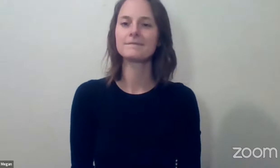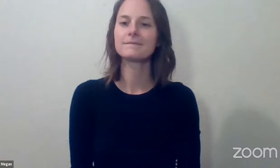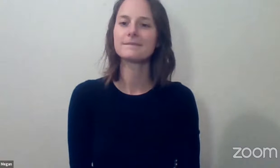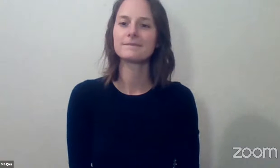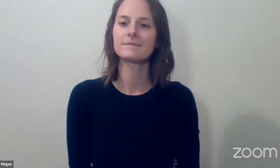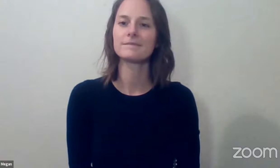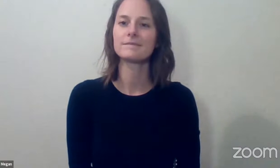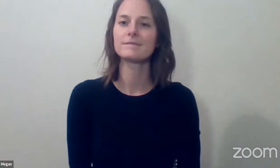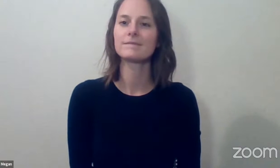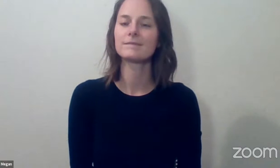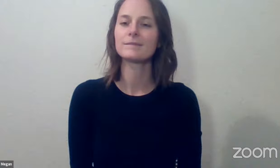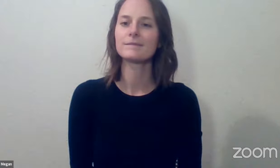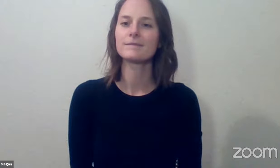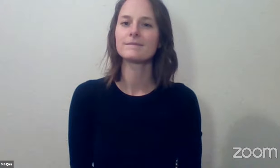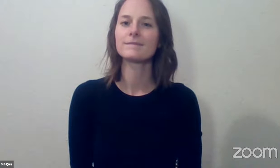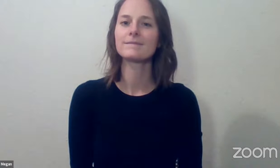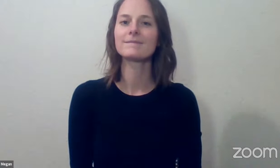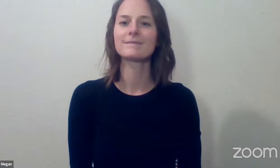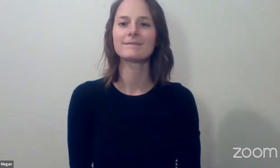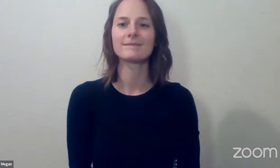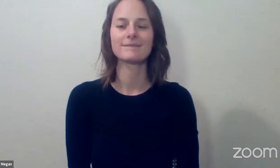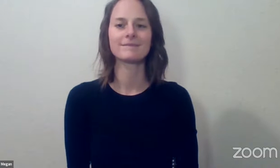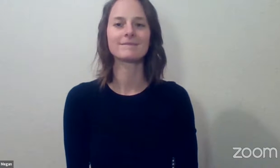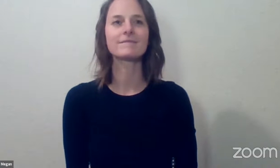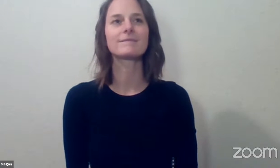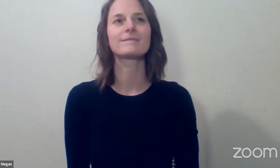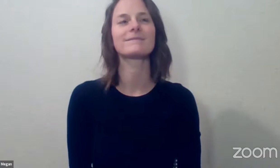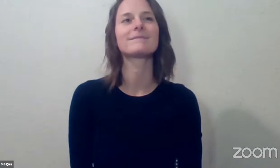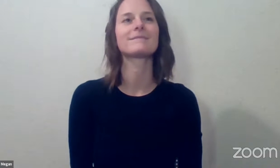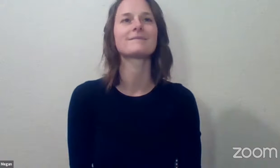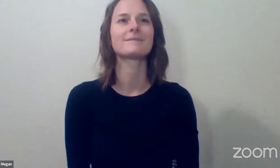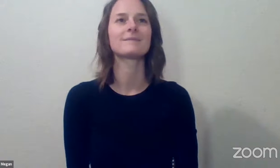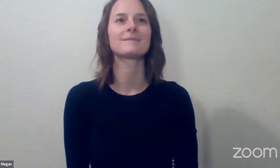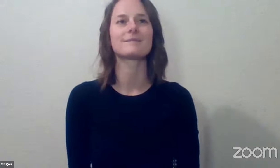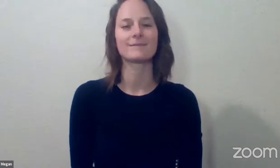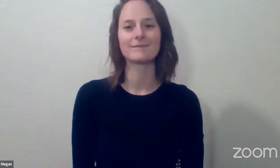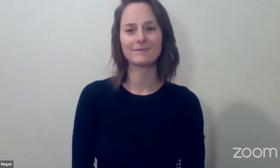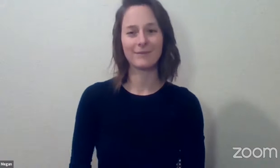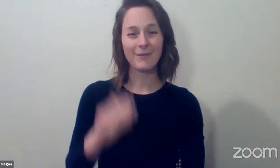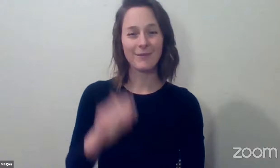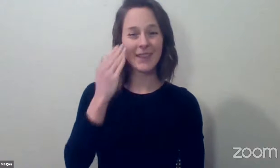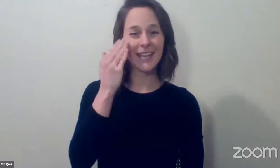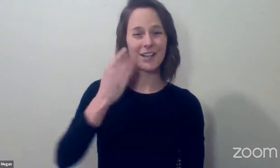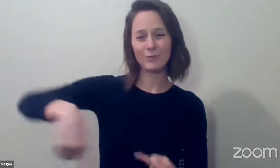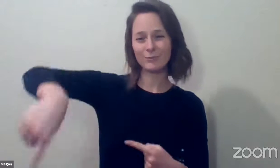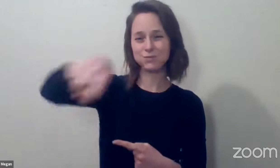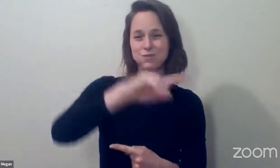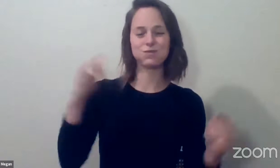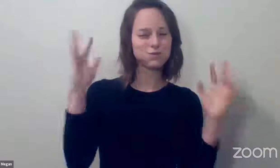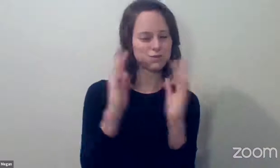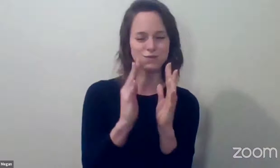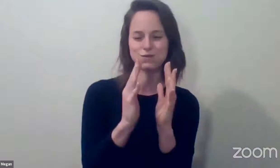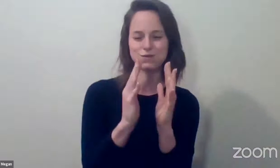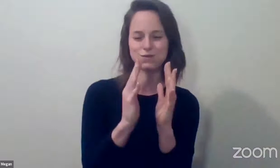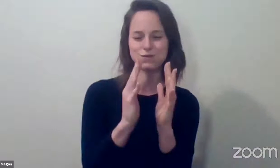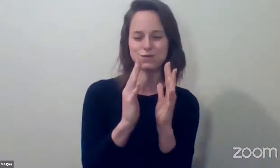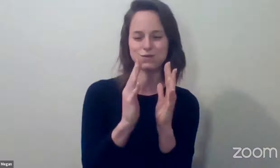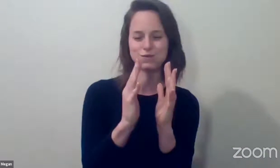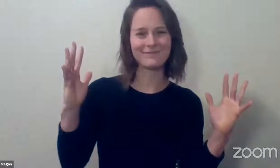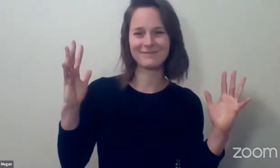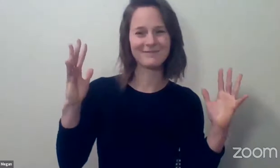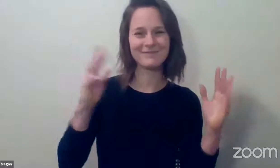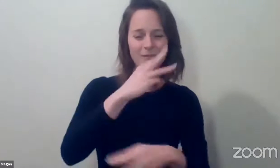or even like a fun way to do a prelude or a postlude for worship, if you're serving that kind of a community